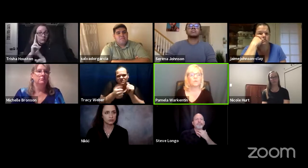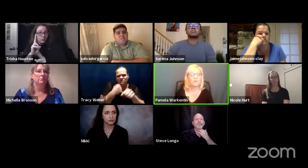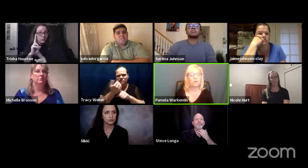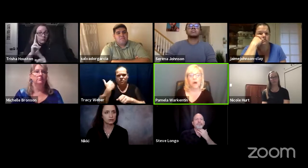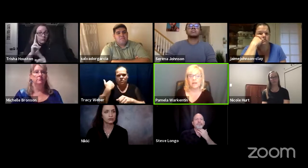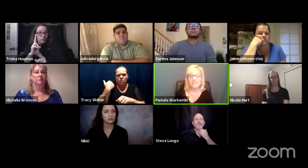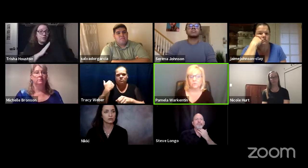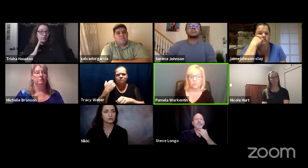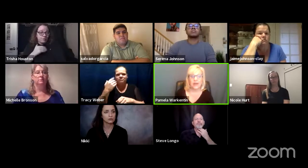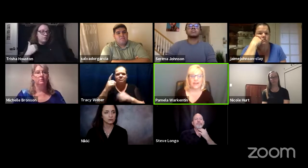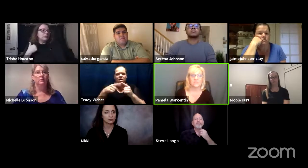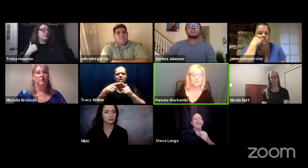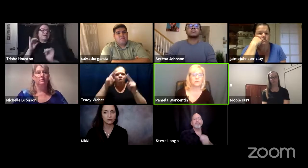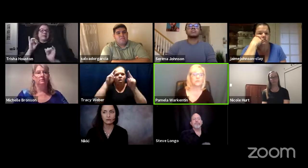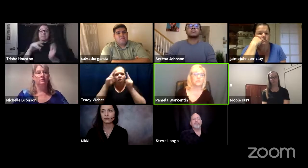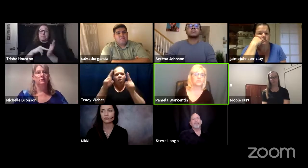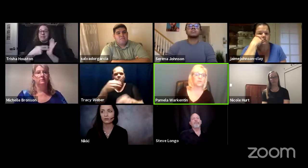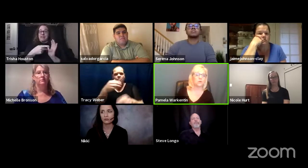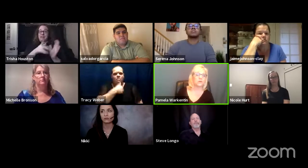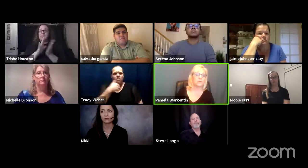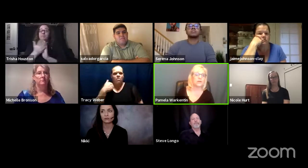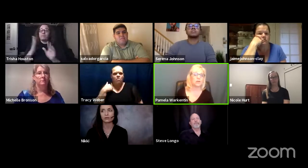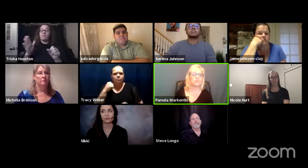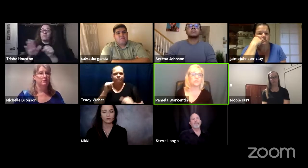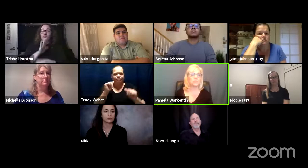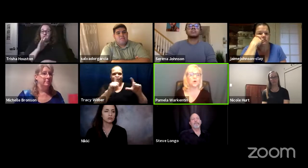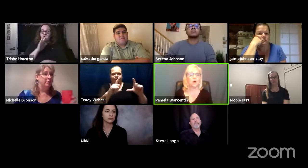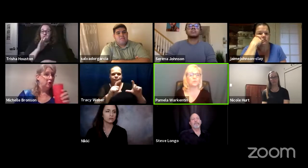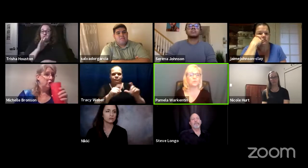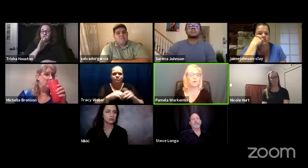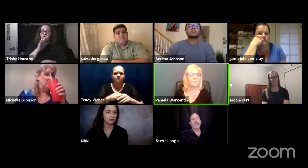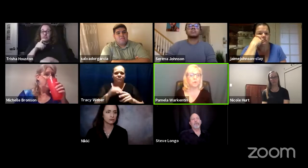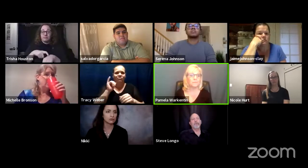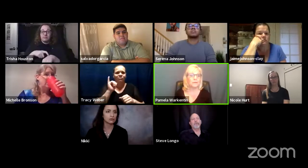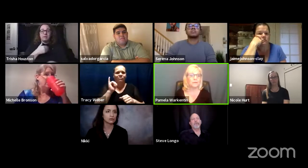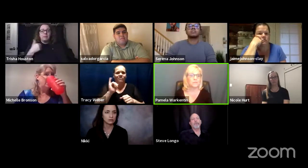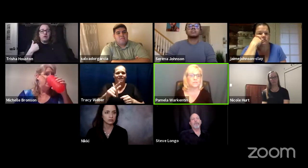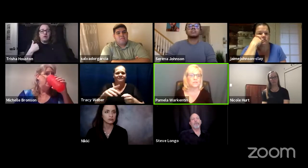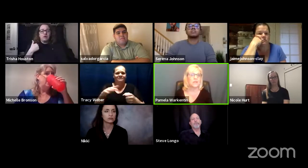few laws that were passed a few years ago in regards to honorary board members,